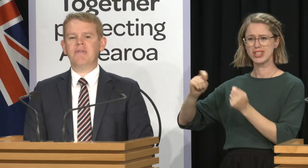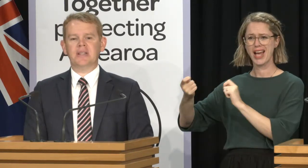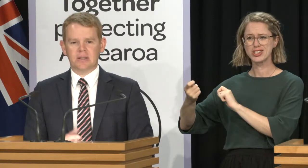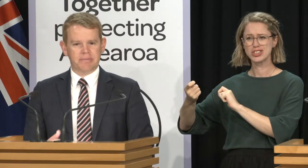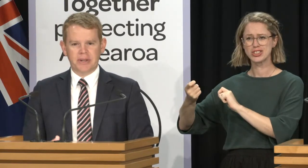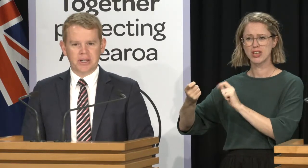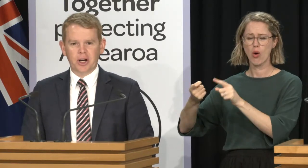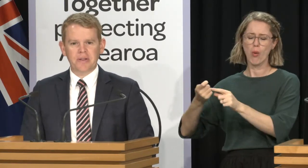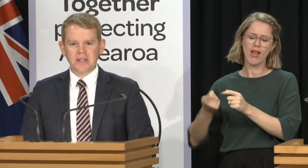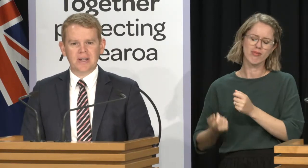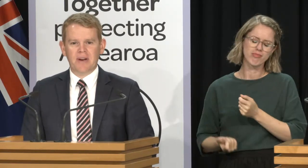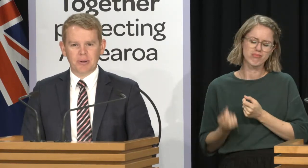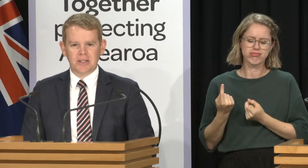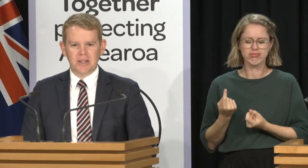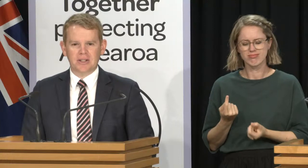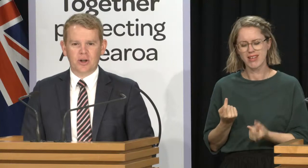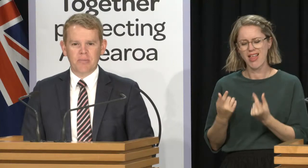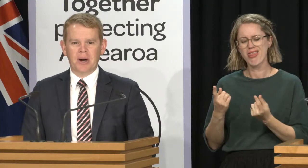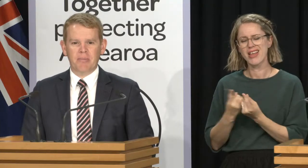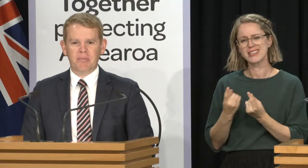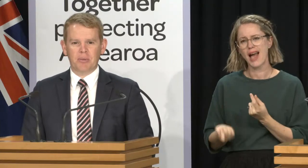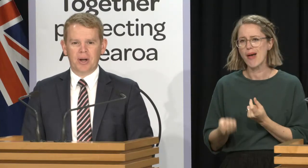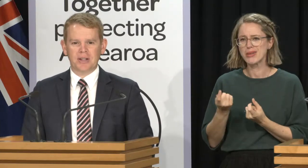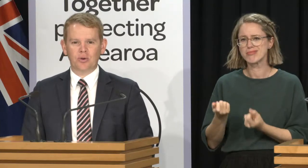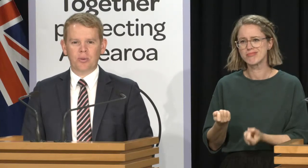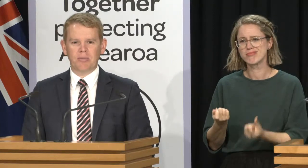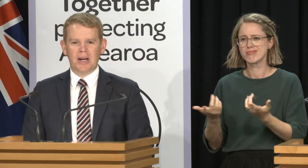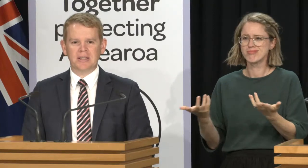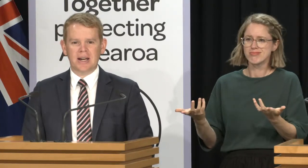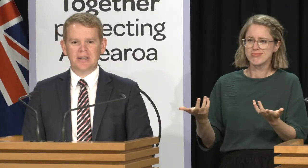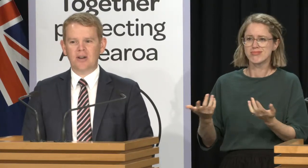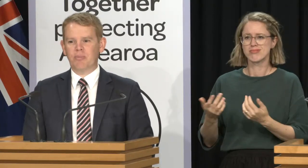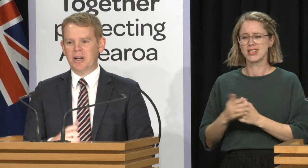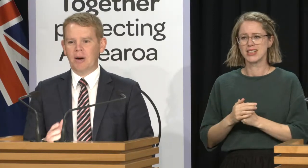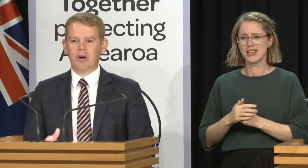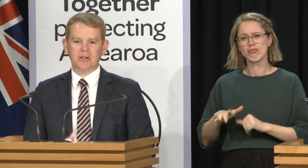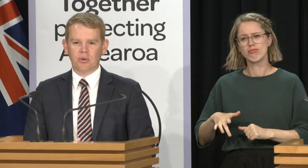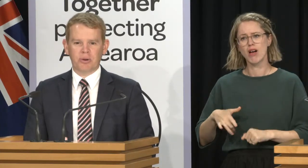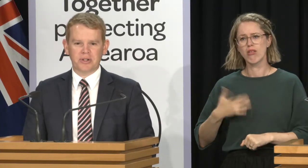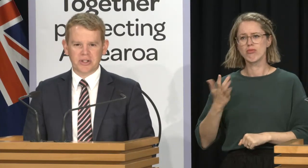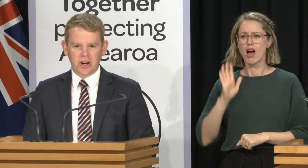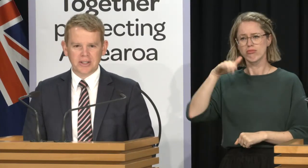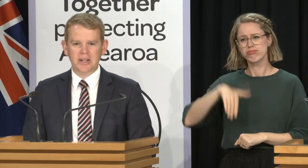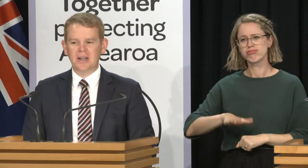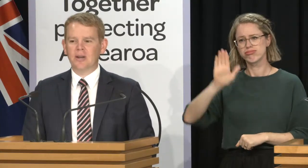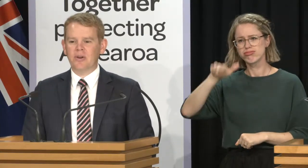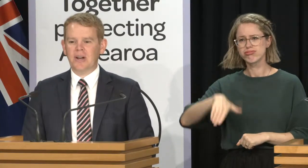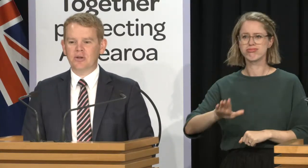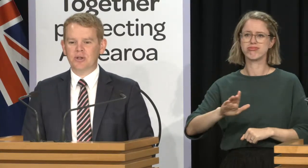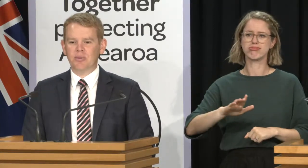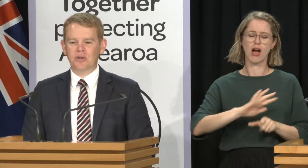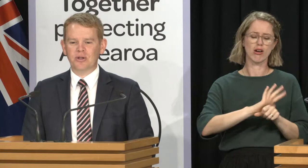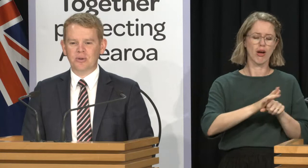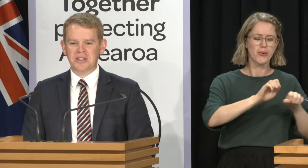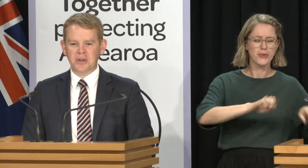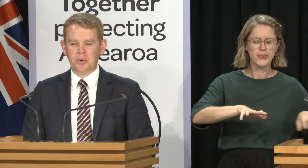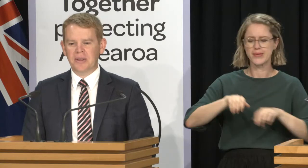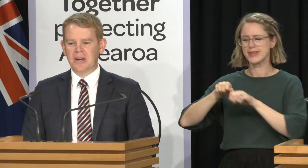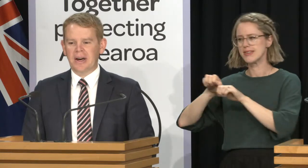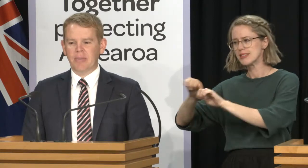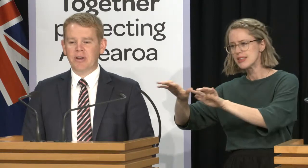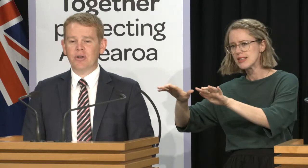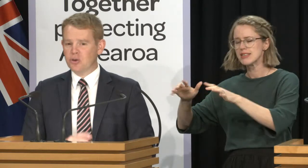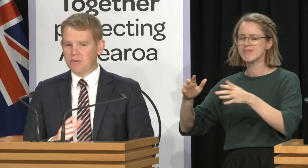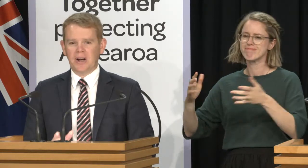plans. Events. Things have happened in that time. It hasn't all been plain sailing. There have been outbreaks on both sides that we've had to respond to and deal